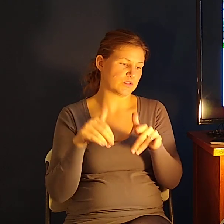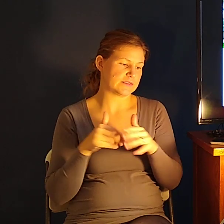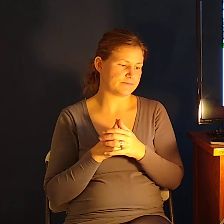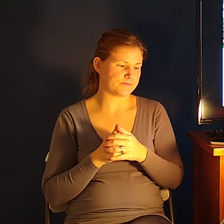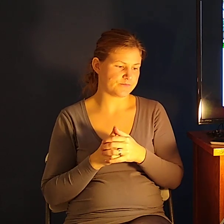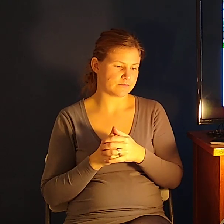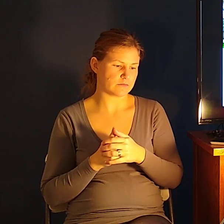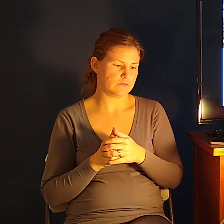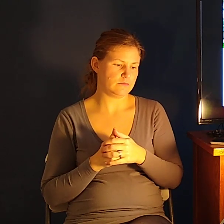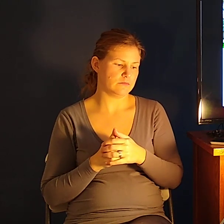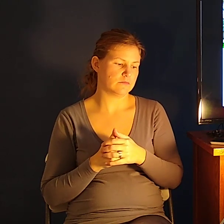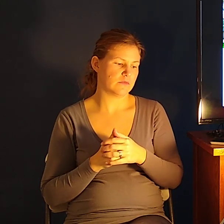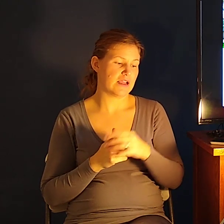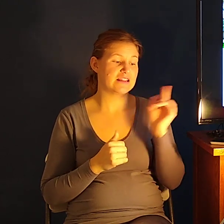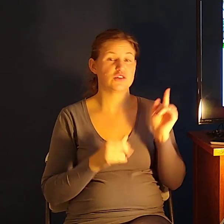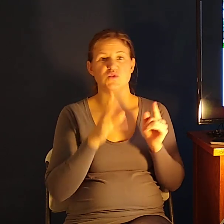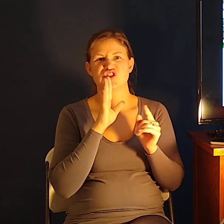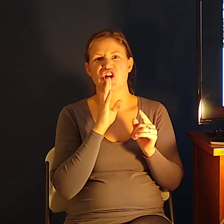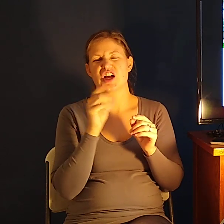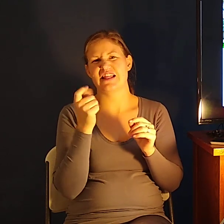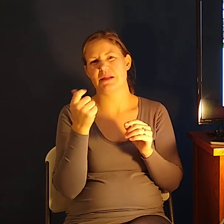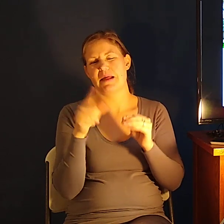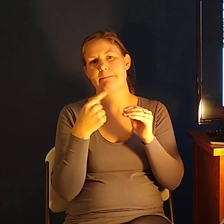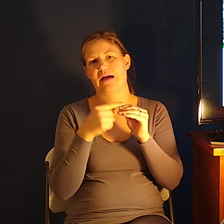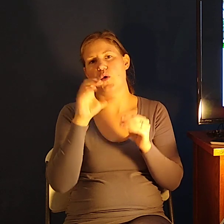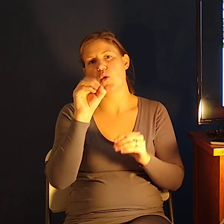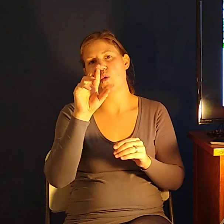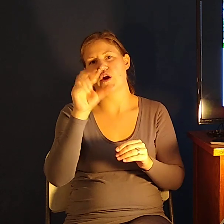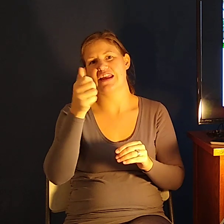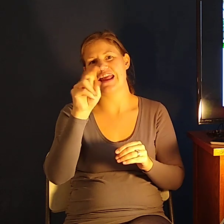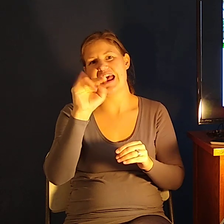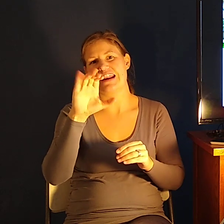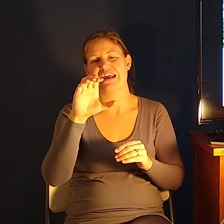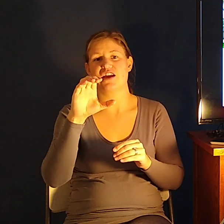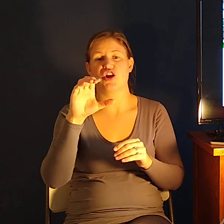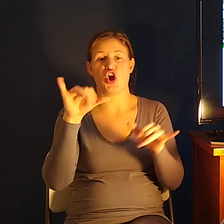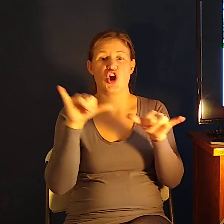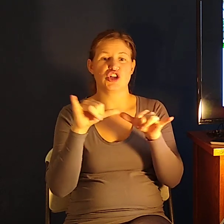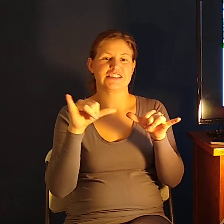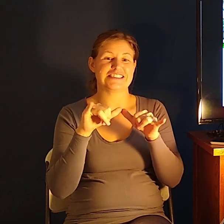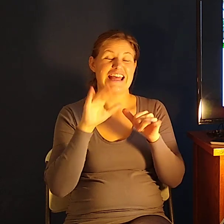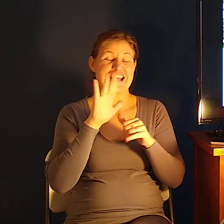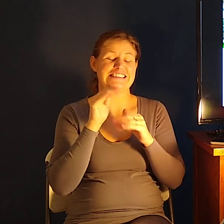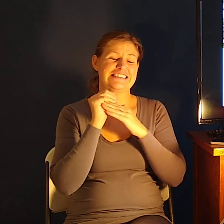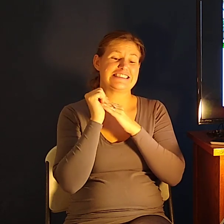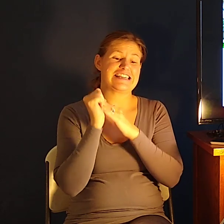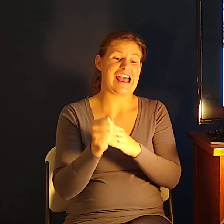And here we'll talk a little bit about organic architecture, and that Wright's guiding philosophy was in the concern